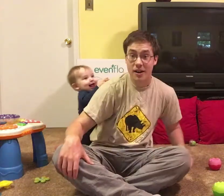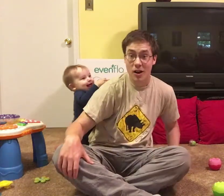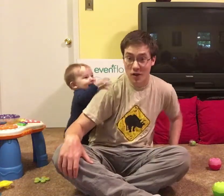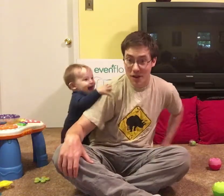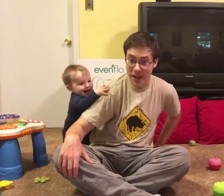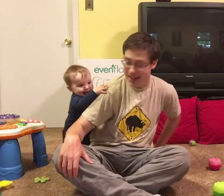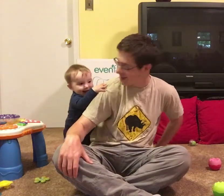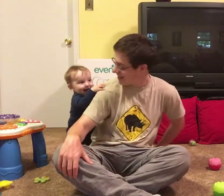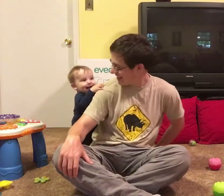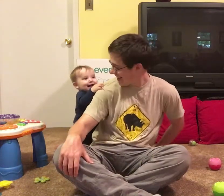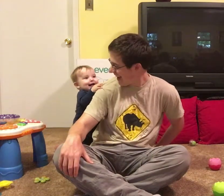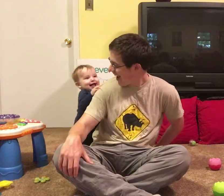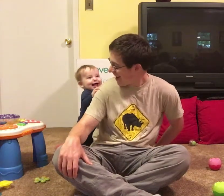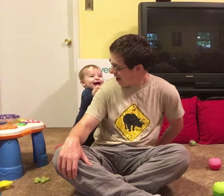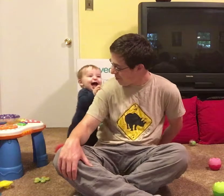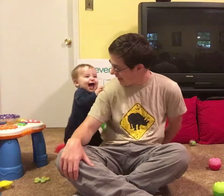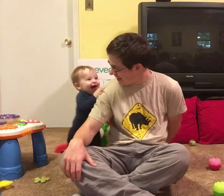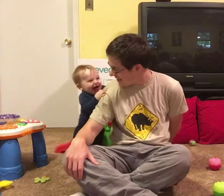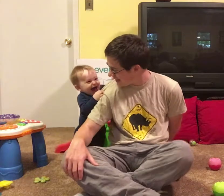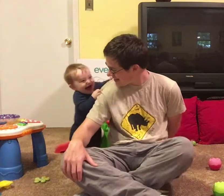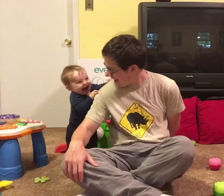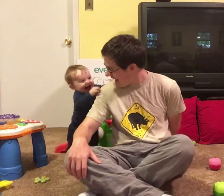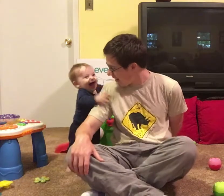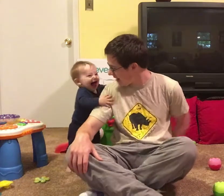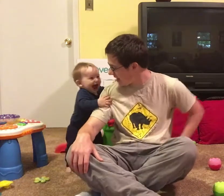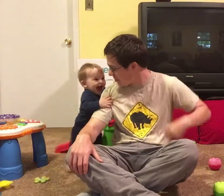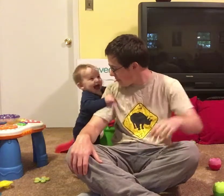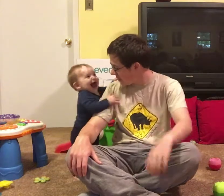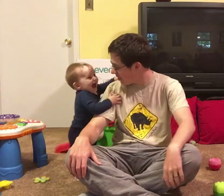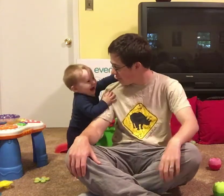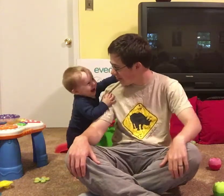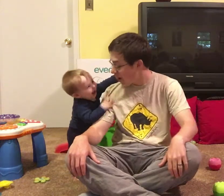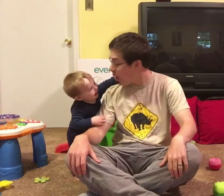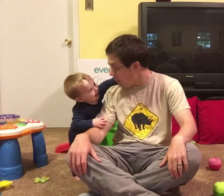All over the place. Oh my goodness. How can I keep up with you?